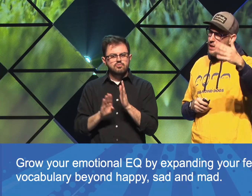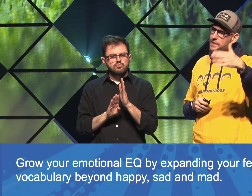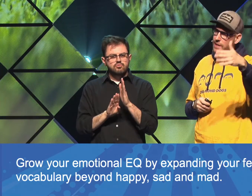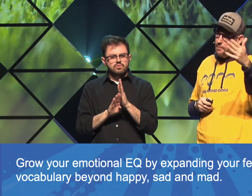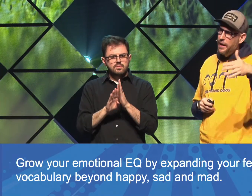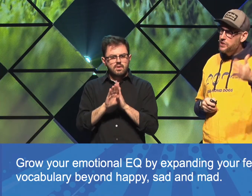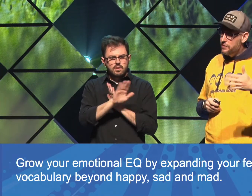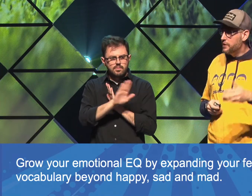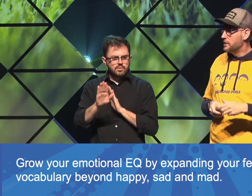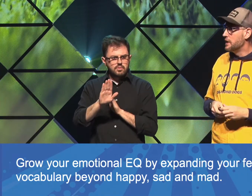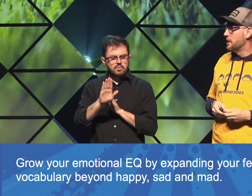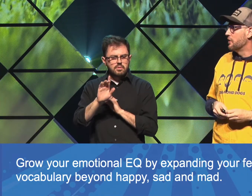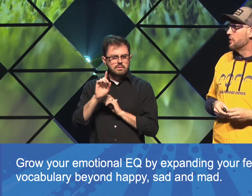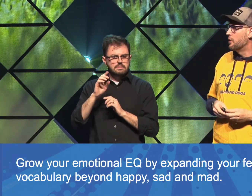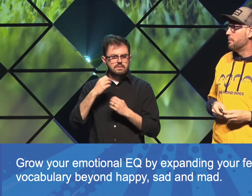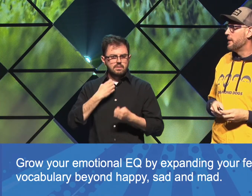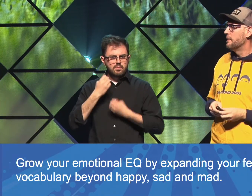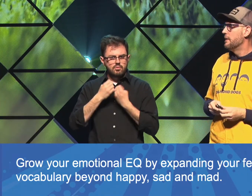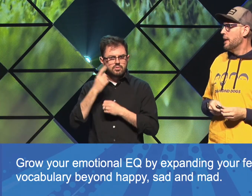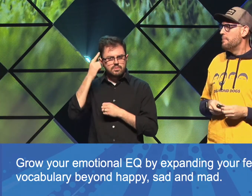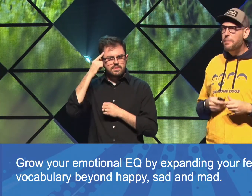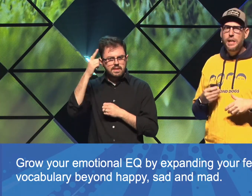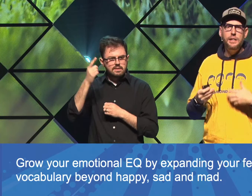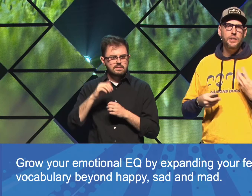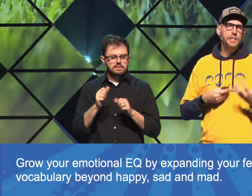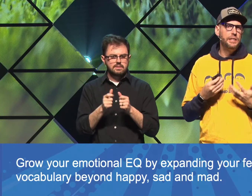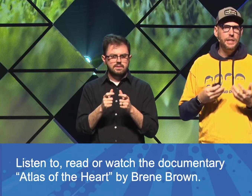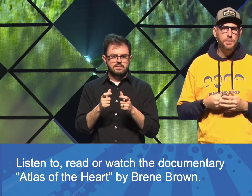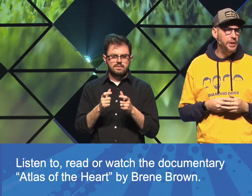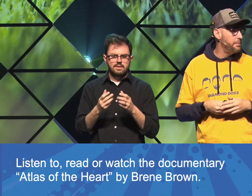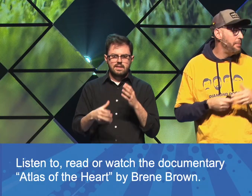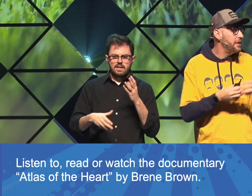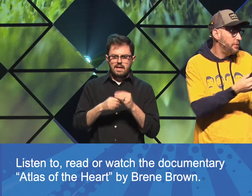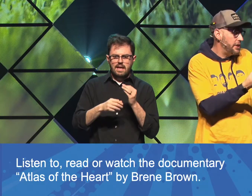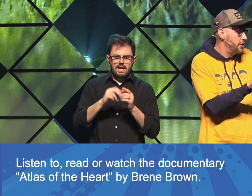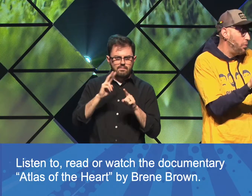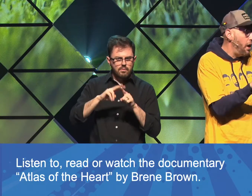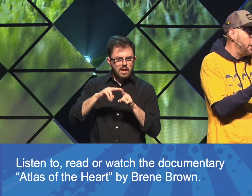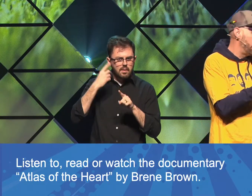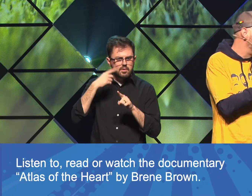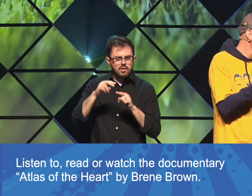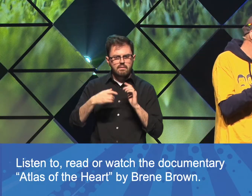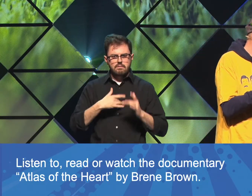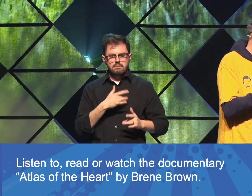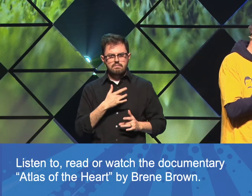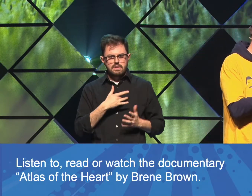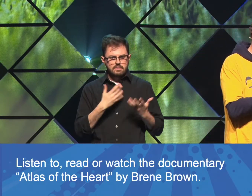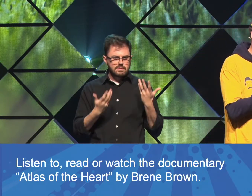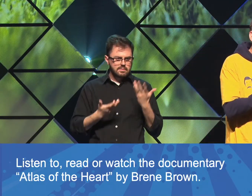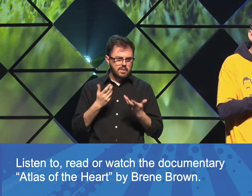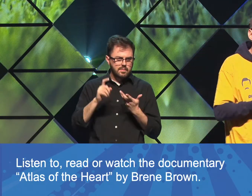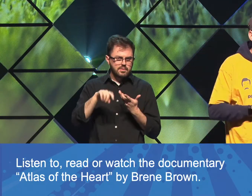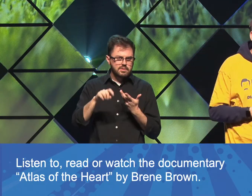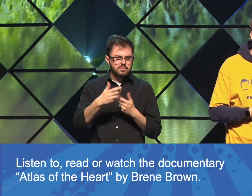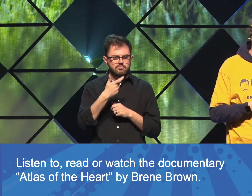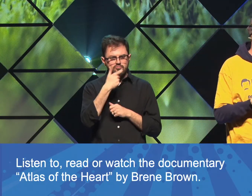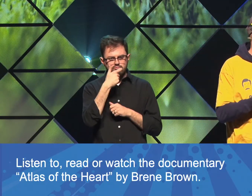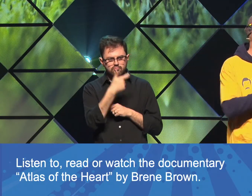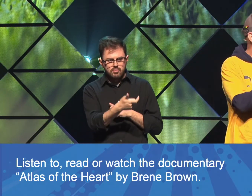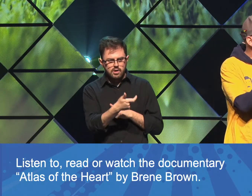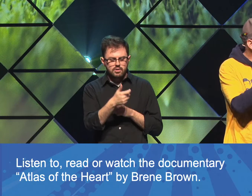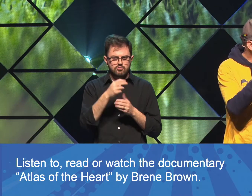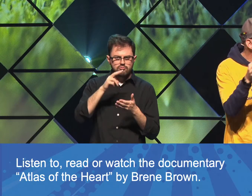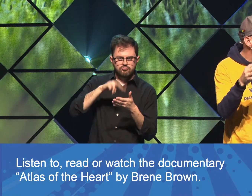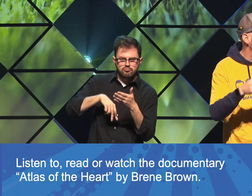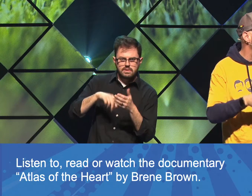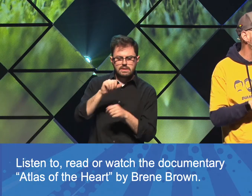like, what is it that I'm actually feeling here a little bit? Maybe there's this experience, maybe it's to watch or read or engage with Atlas of the Heart by Brené Brown